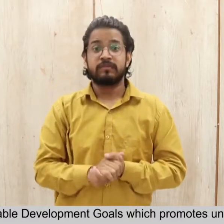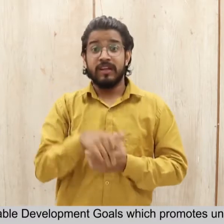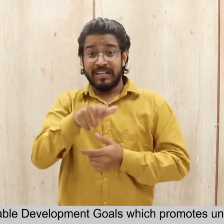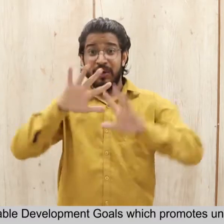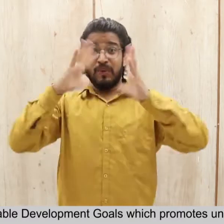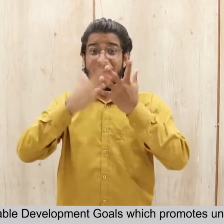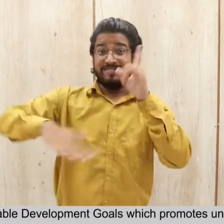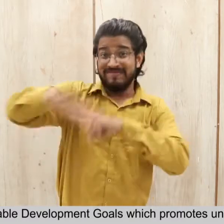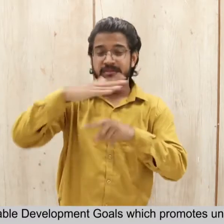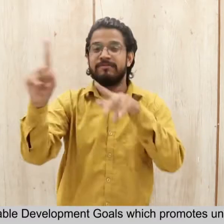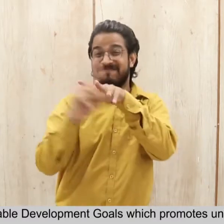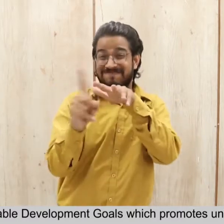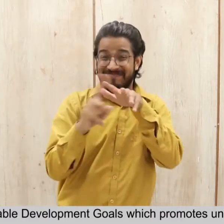universal inclusion.